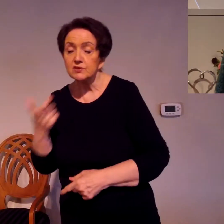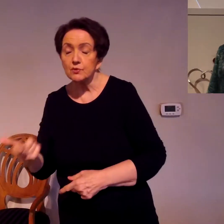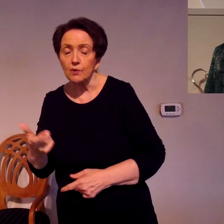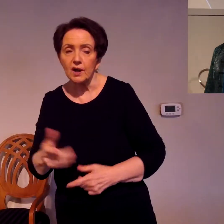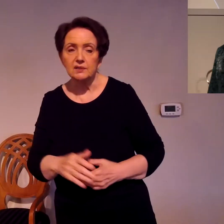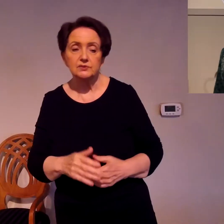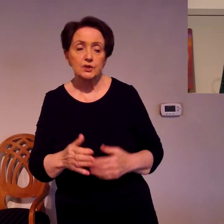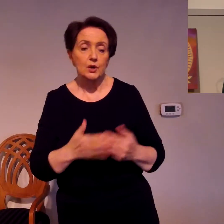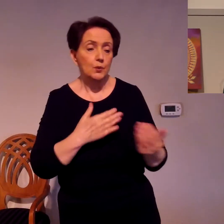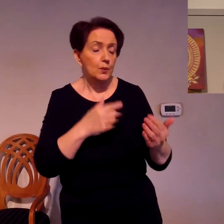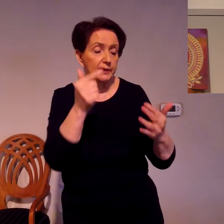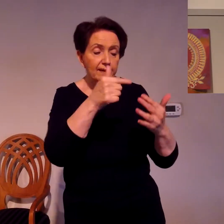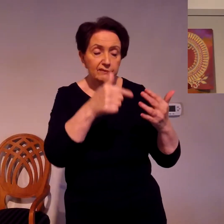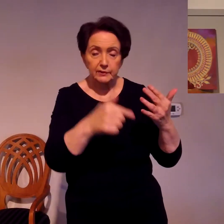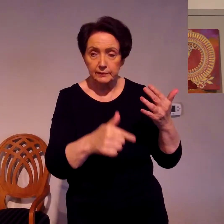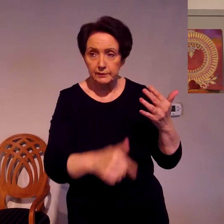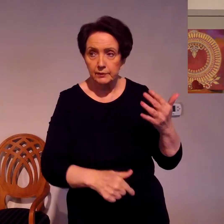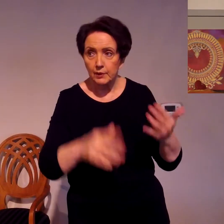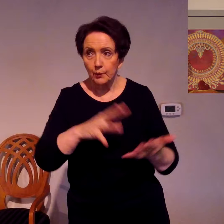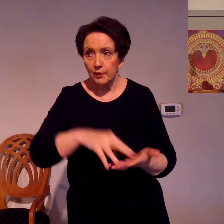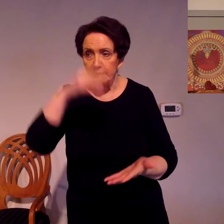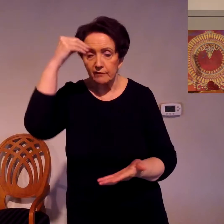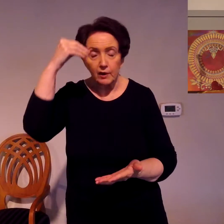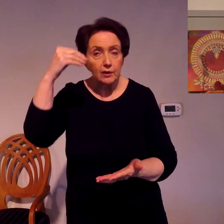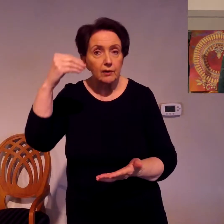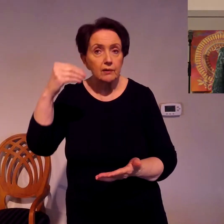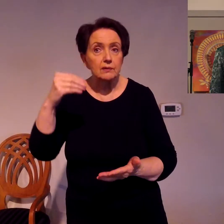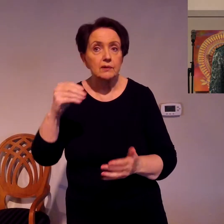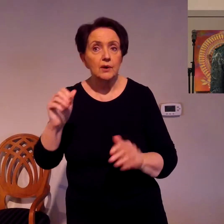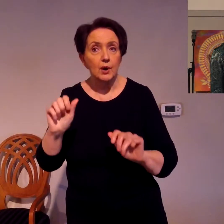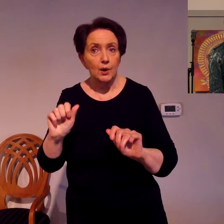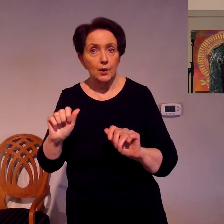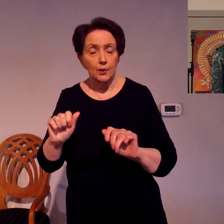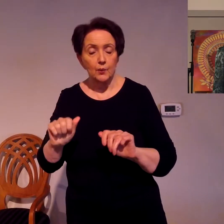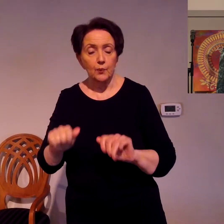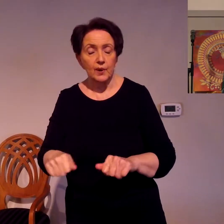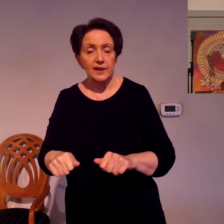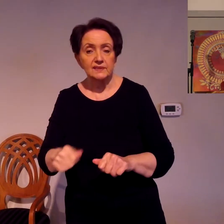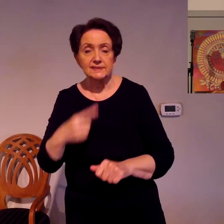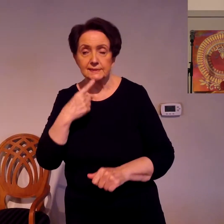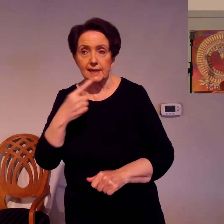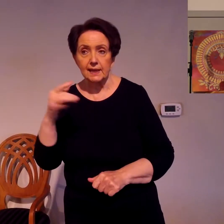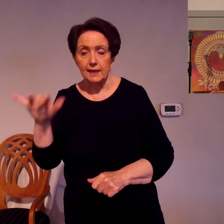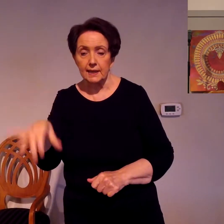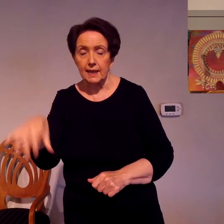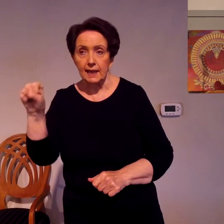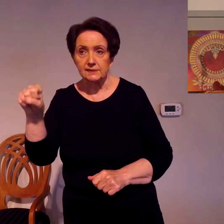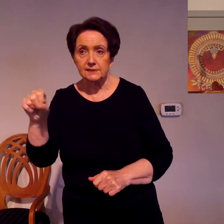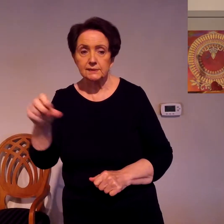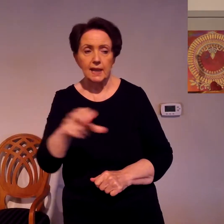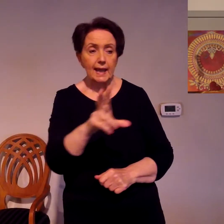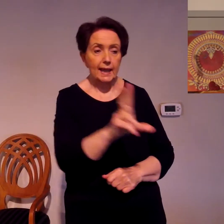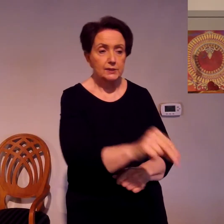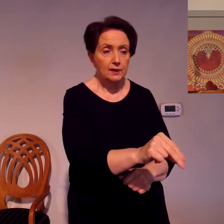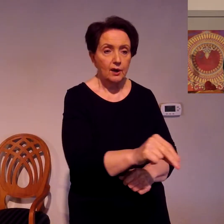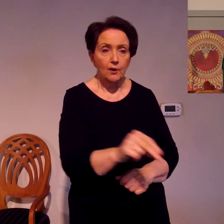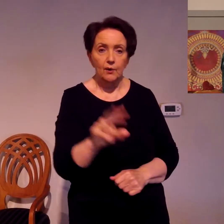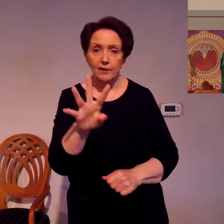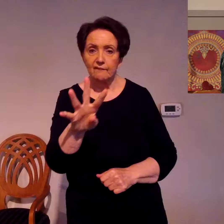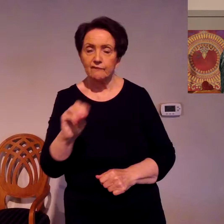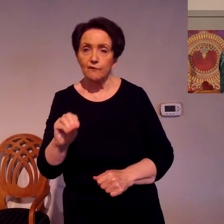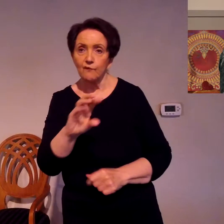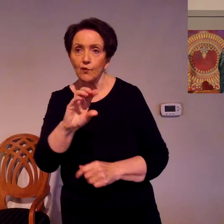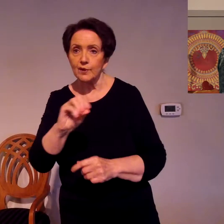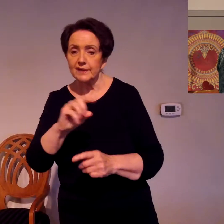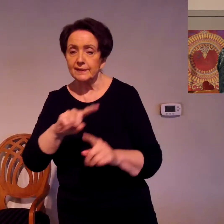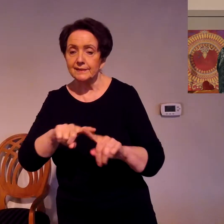it is, we have learned, oh man, we can say yes and no in about 40 different ways,